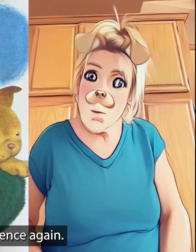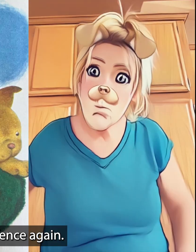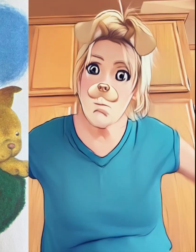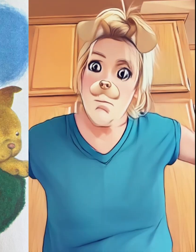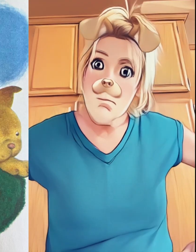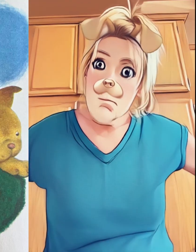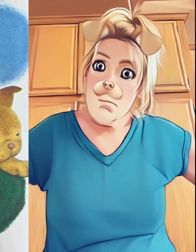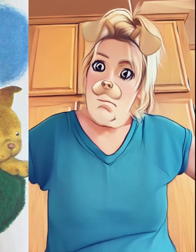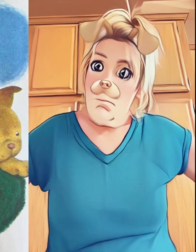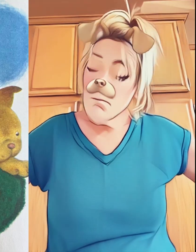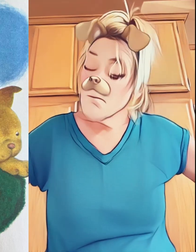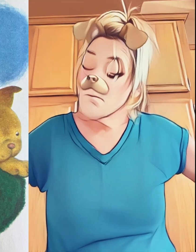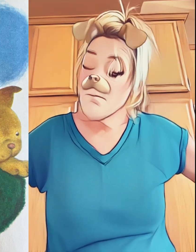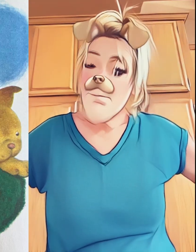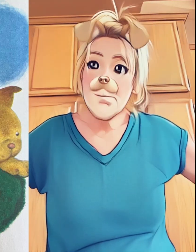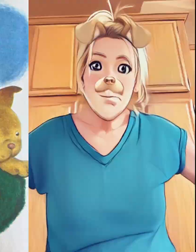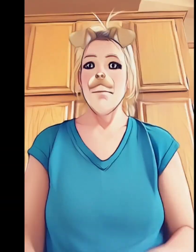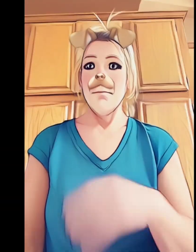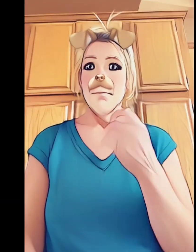again.